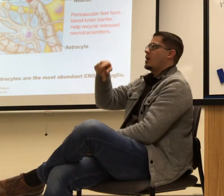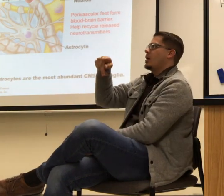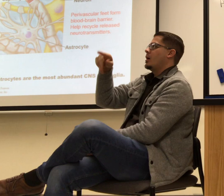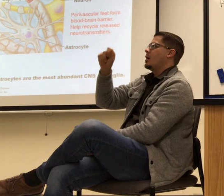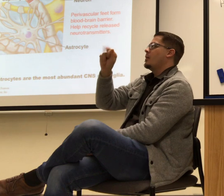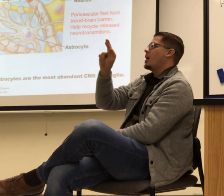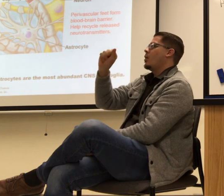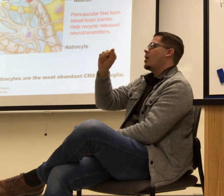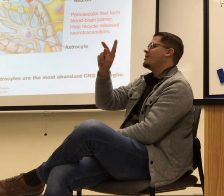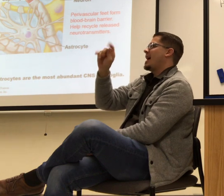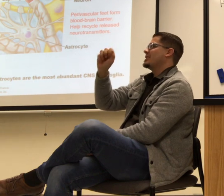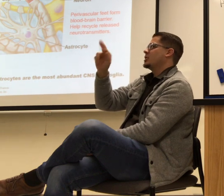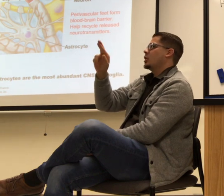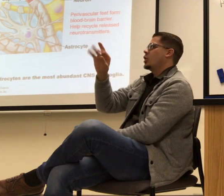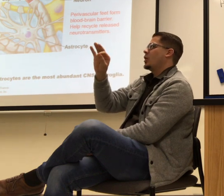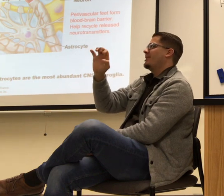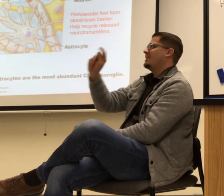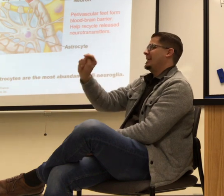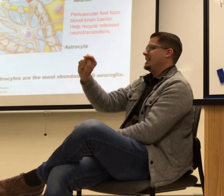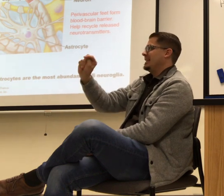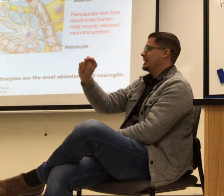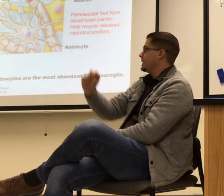Paravascular feet